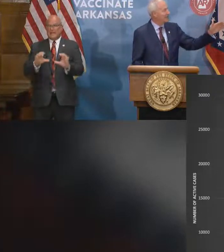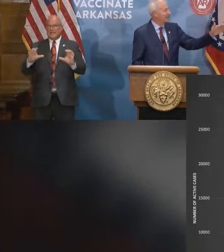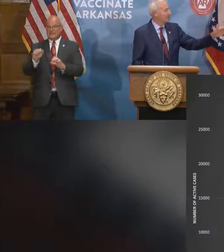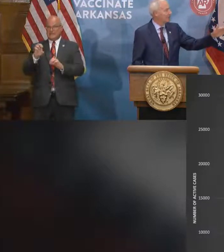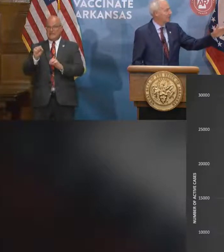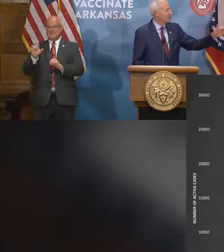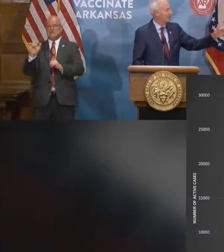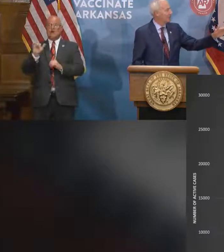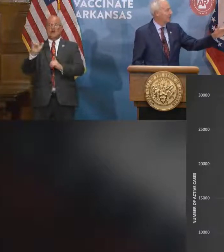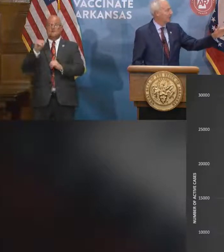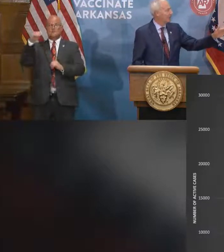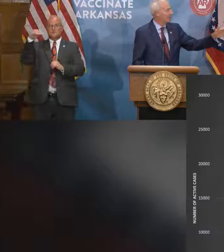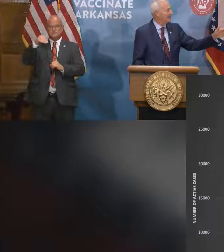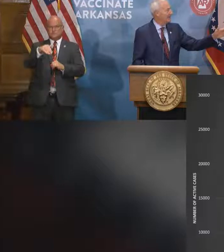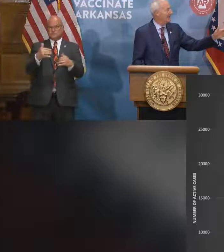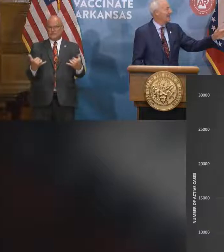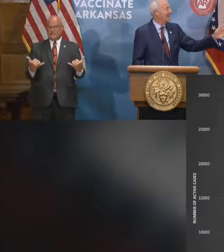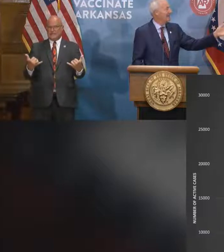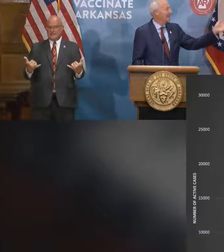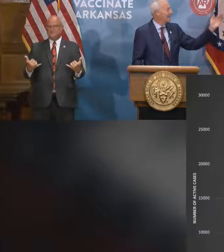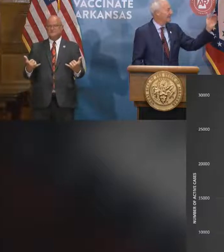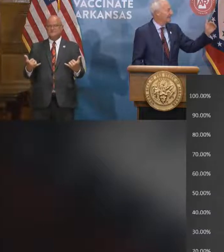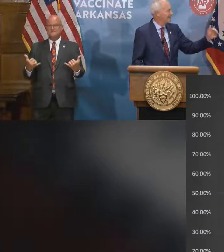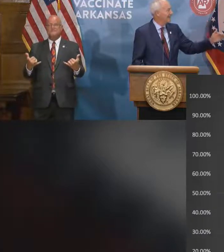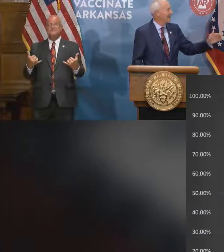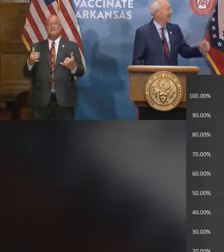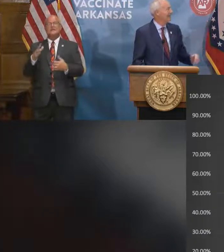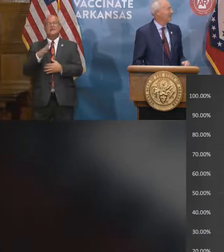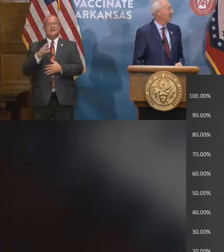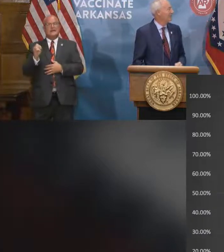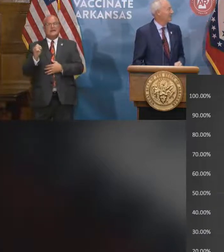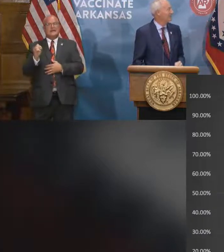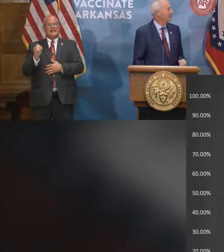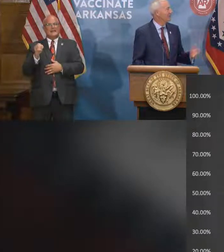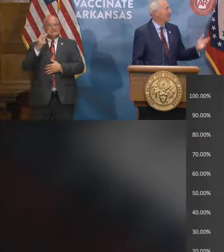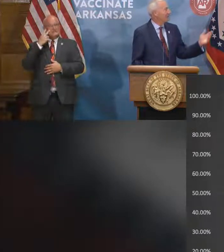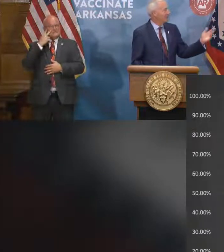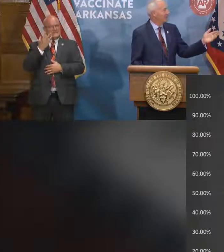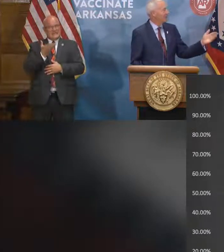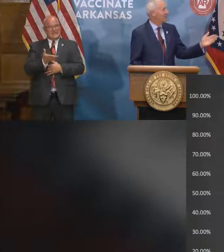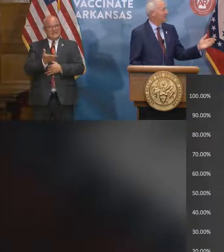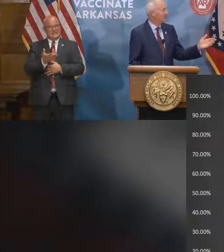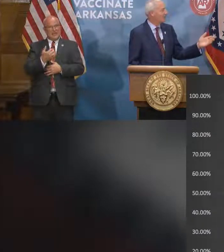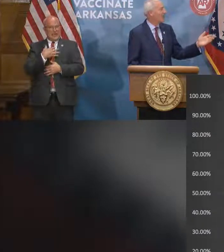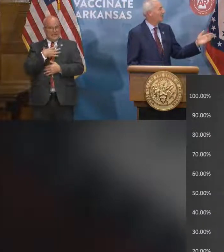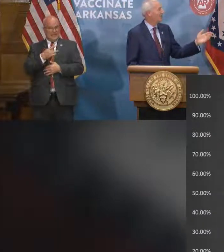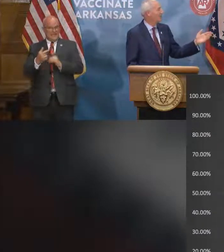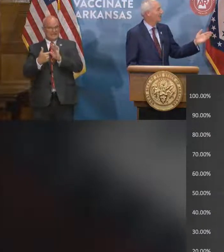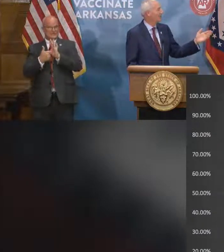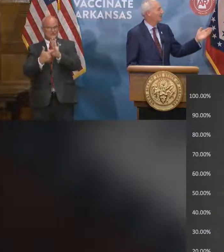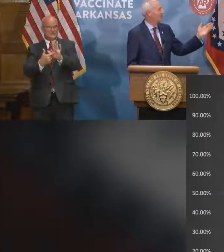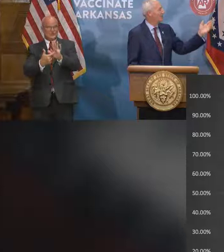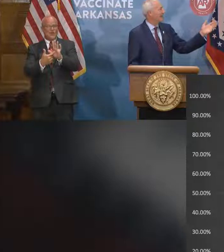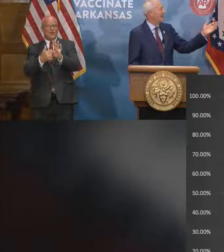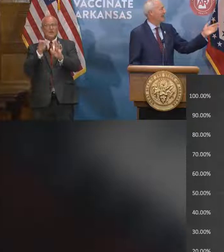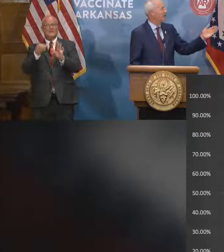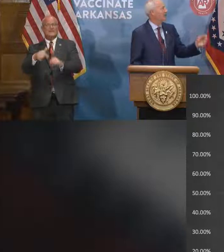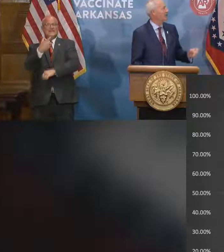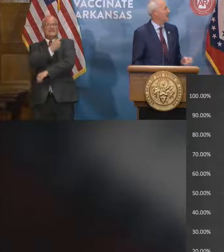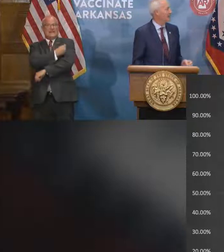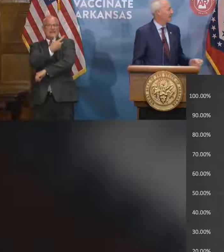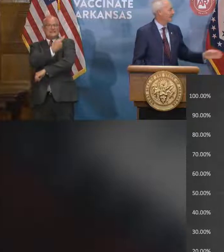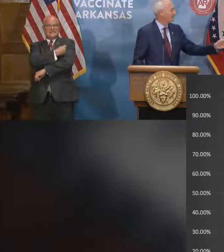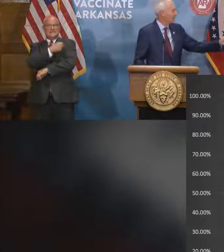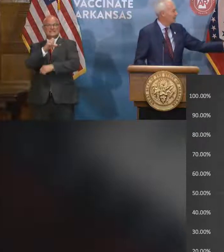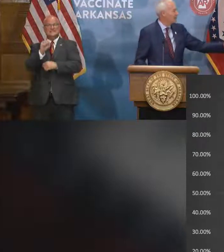cases also is on the decline. And then we'll see what I like to show, which is the